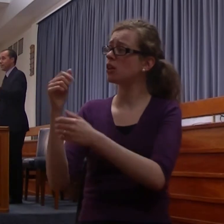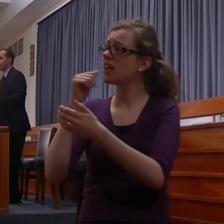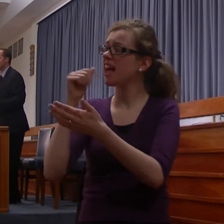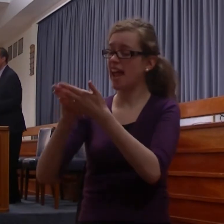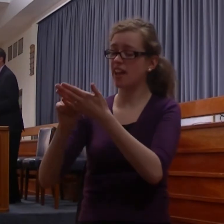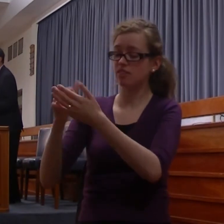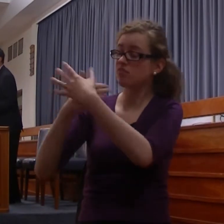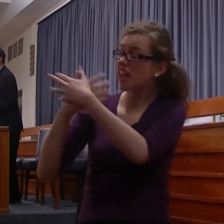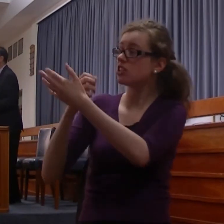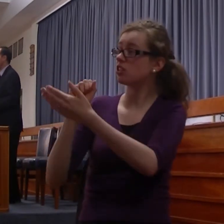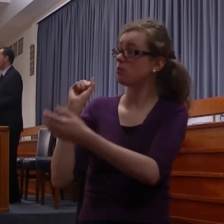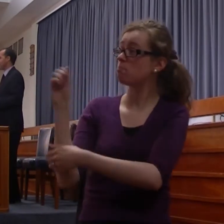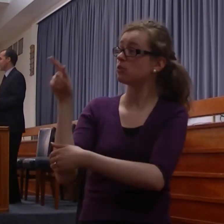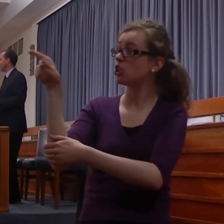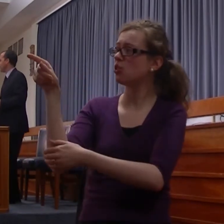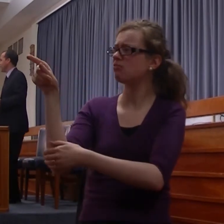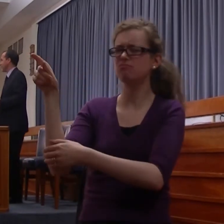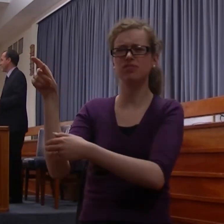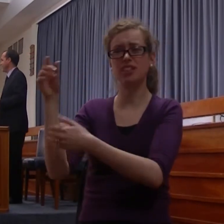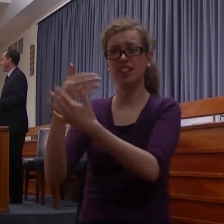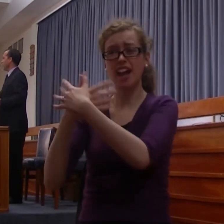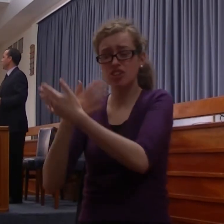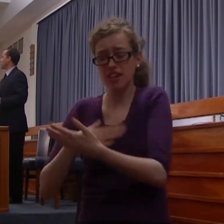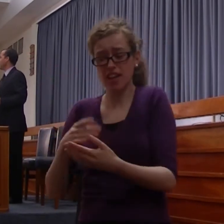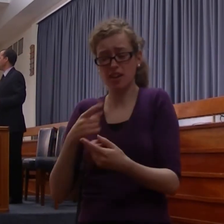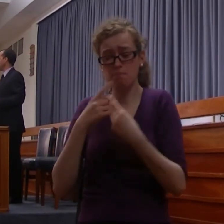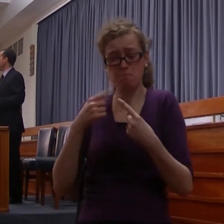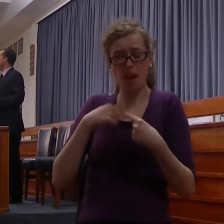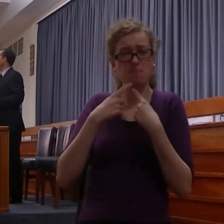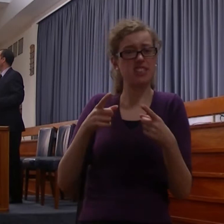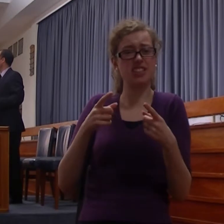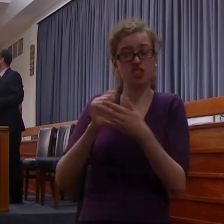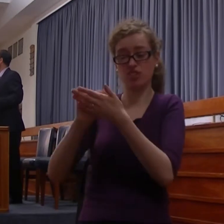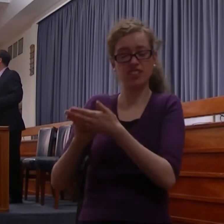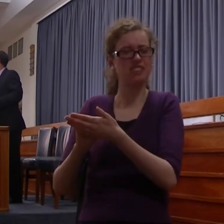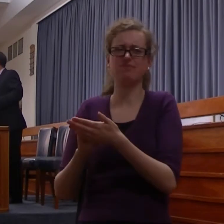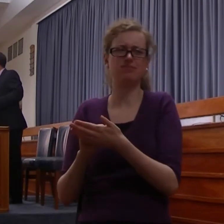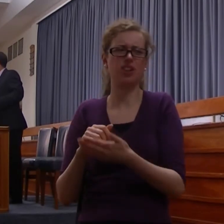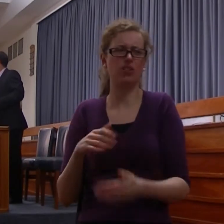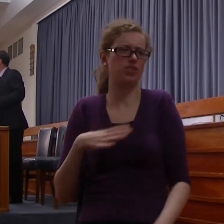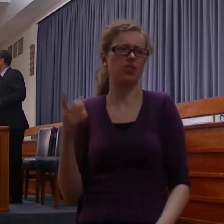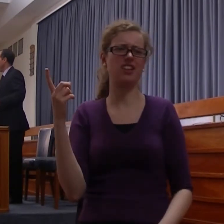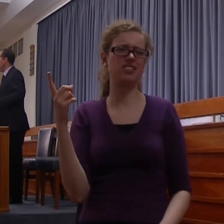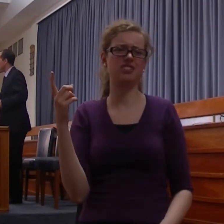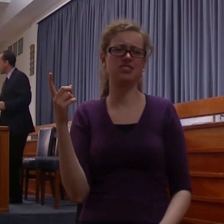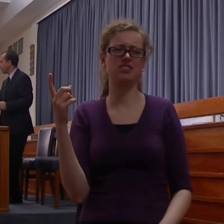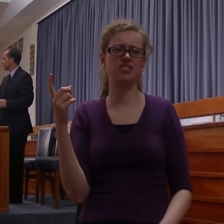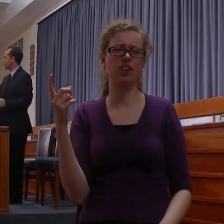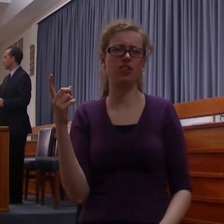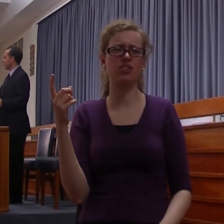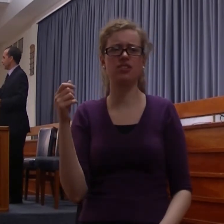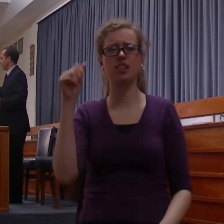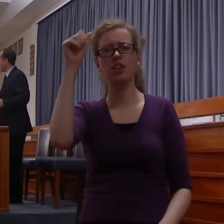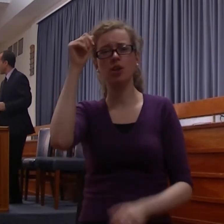or a heavenly angel. Nobody writes a letter to an angel as such. Does he need it? No, the angels do